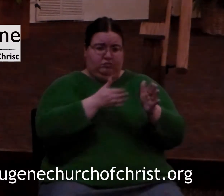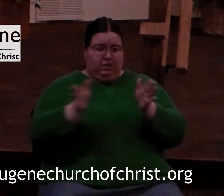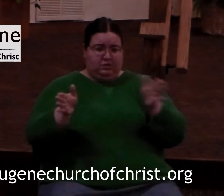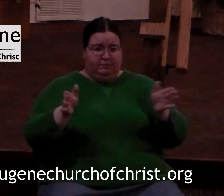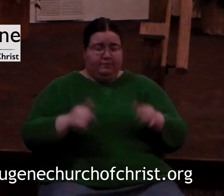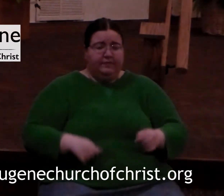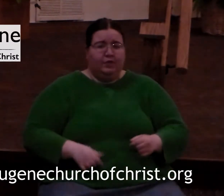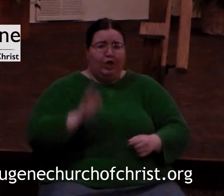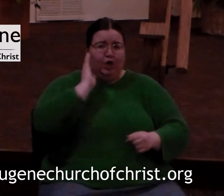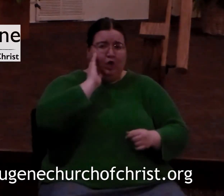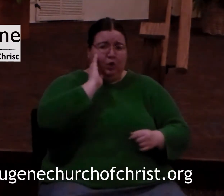off on it.